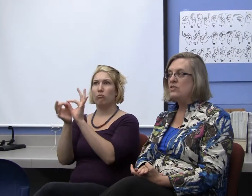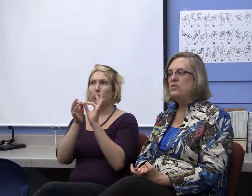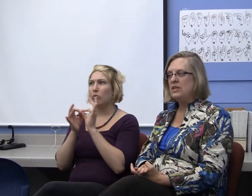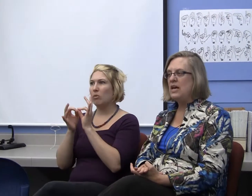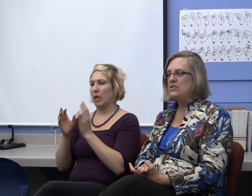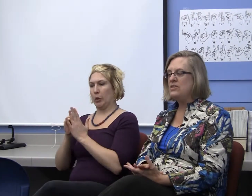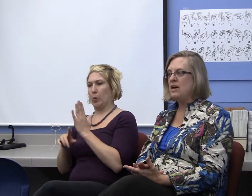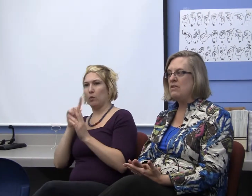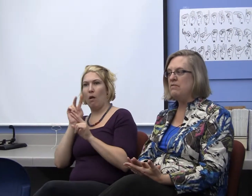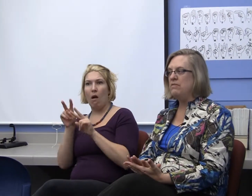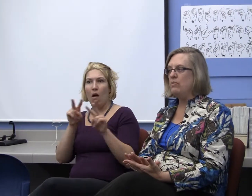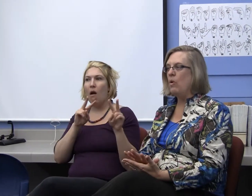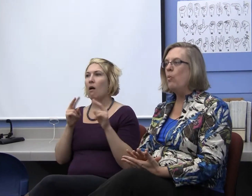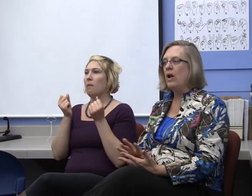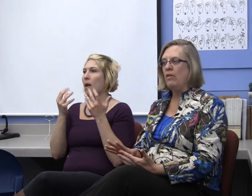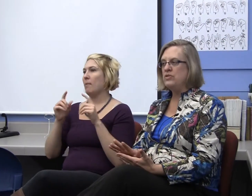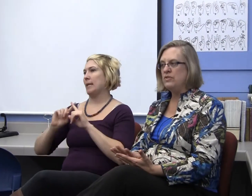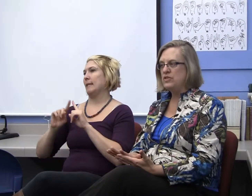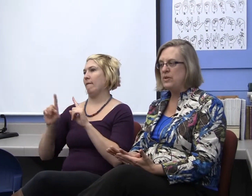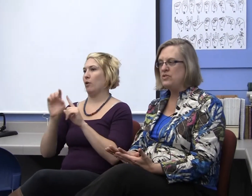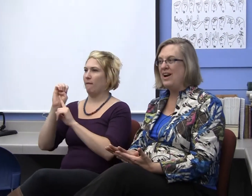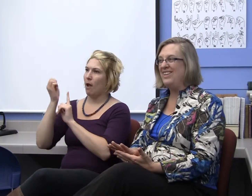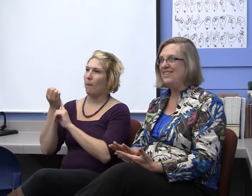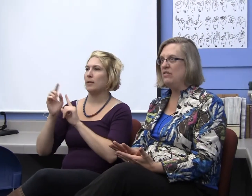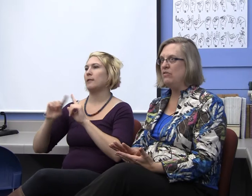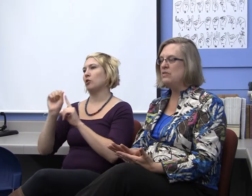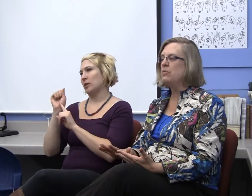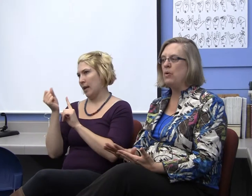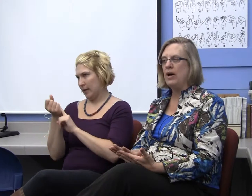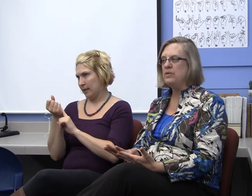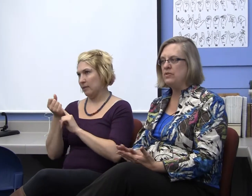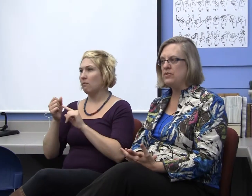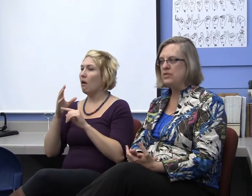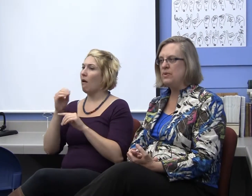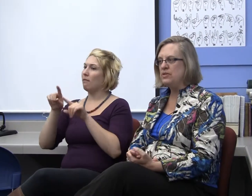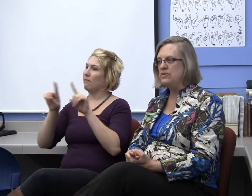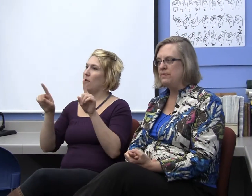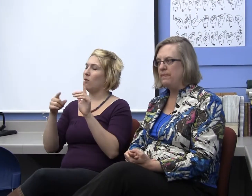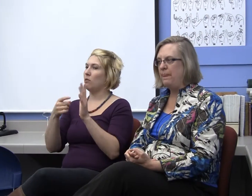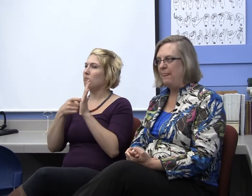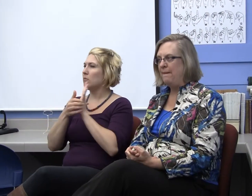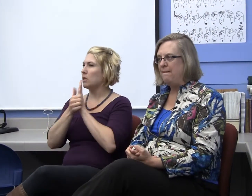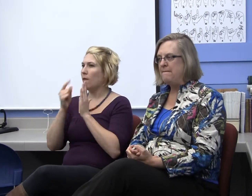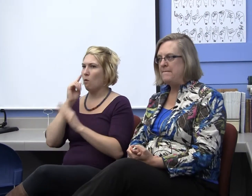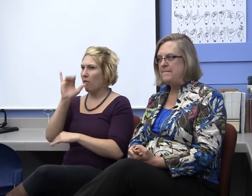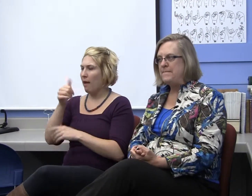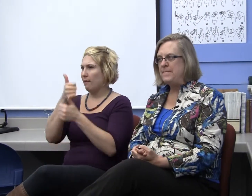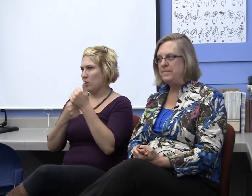And so the students get a taste of what all those different situations are and the different requirements for those situations.